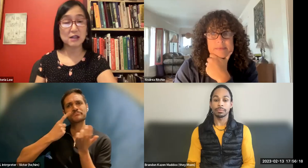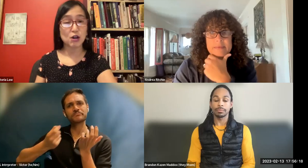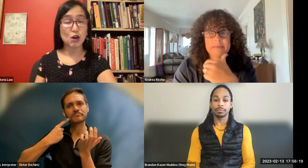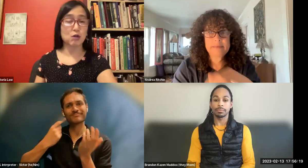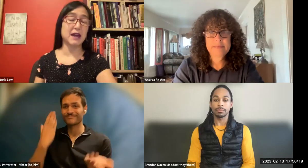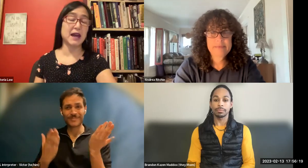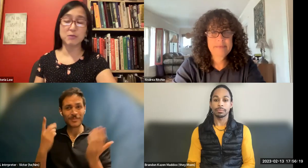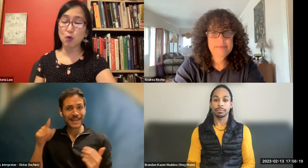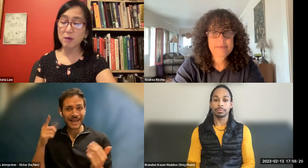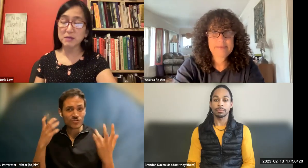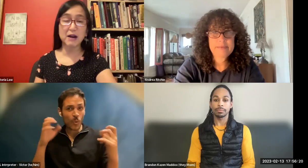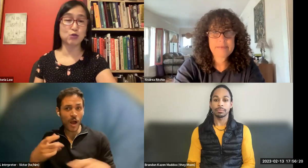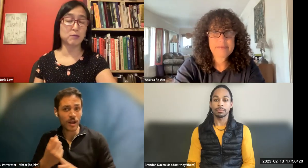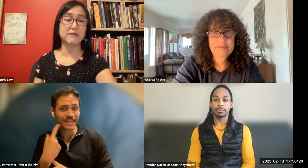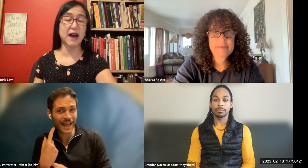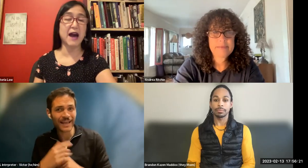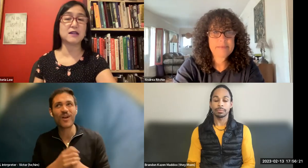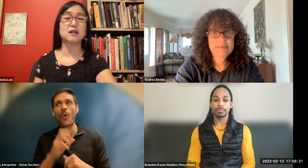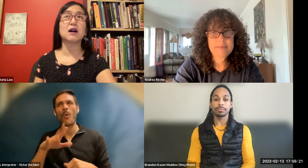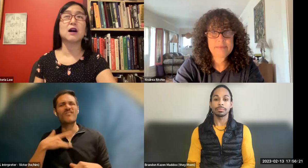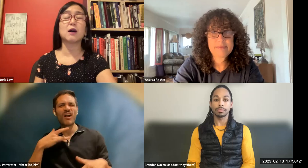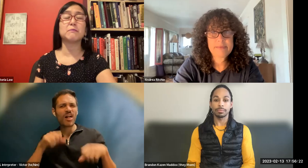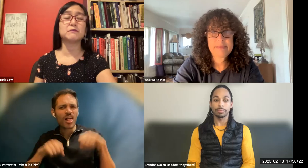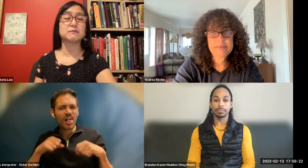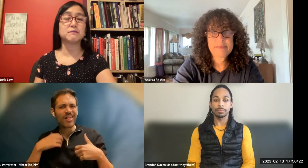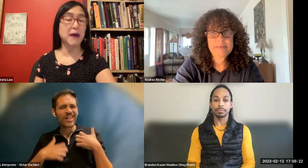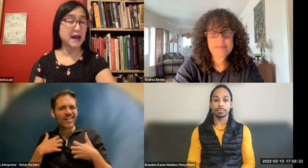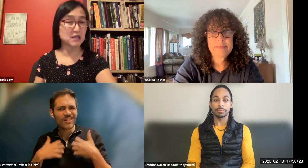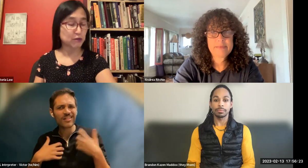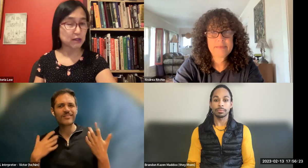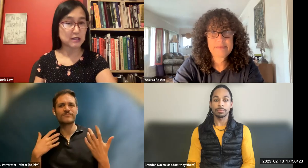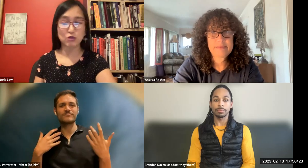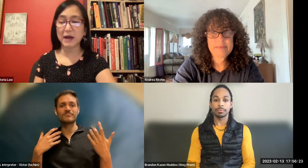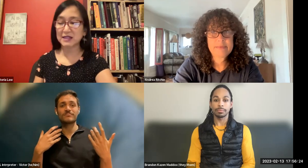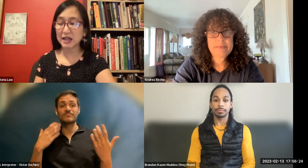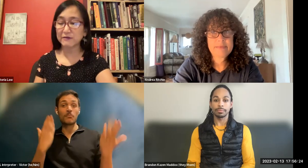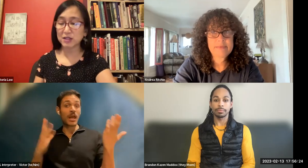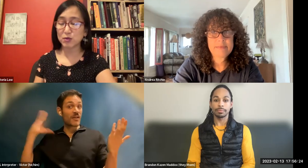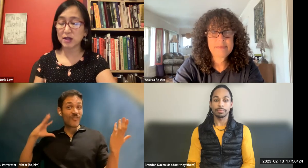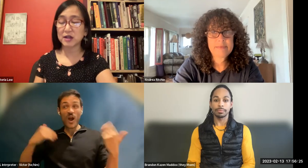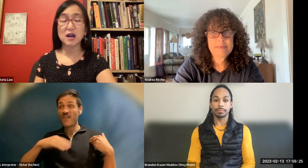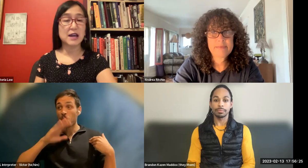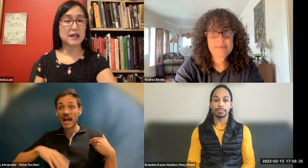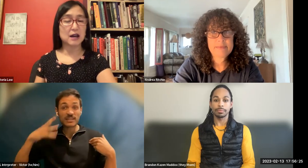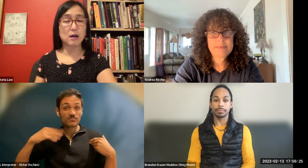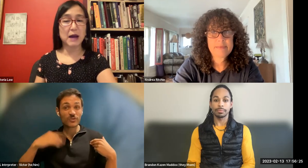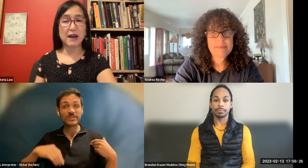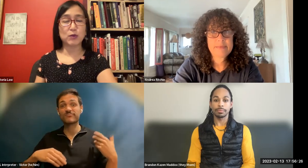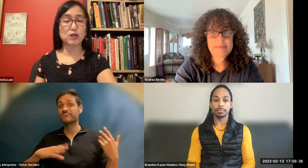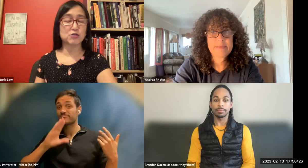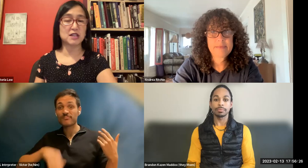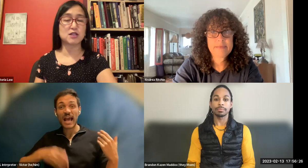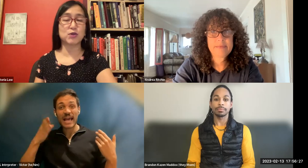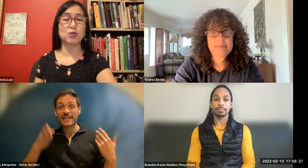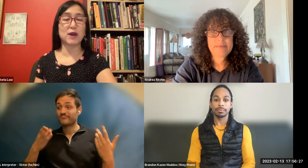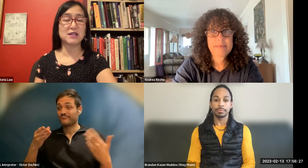to take, or may have some qualms about, or may have had bad experiences or bad side effects with. And